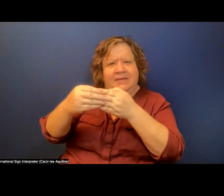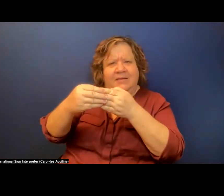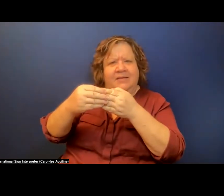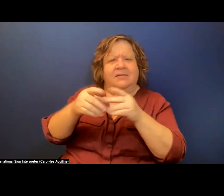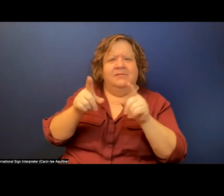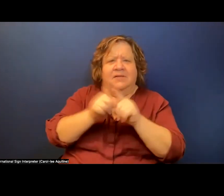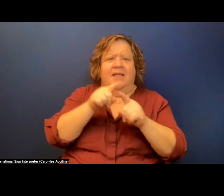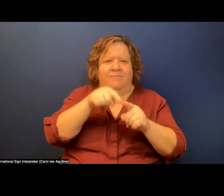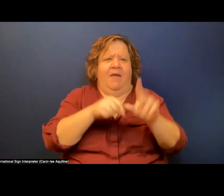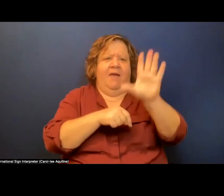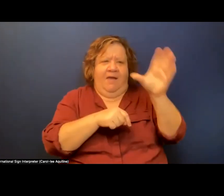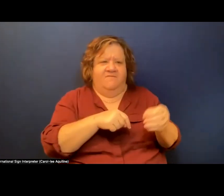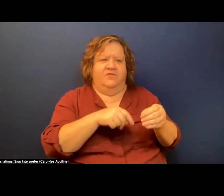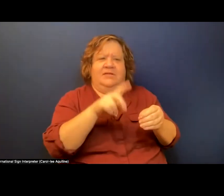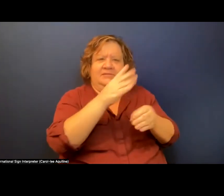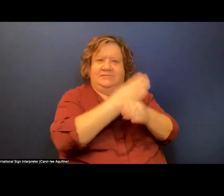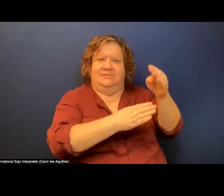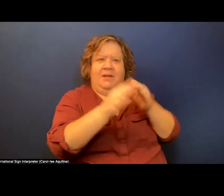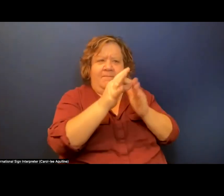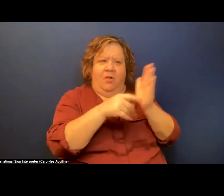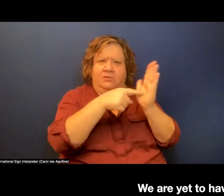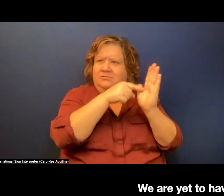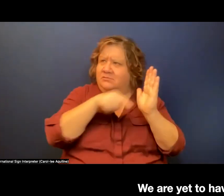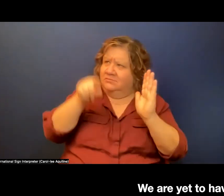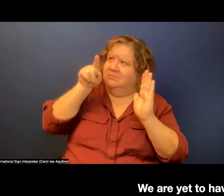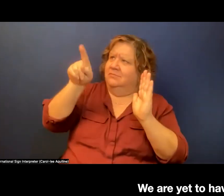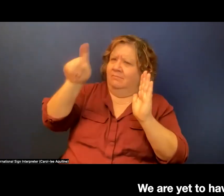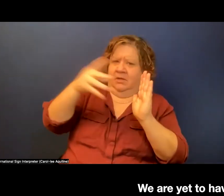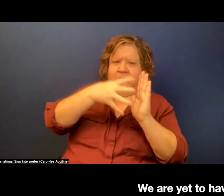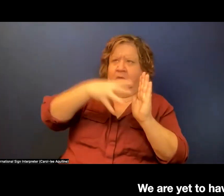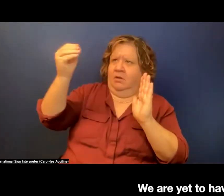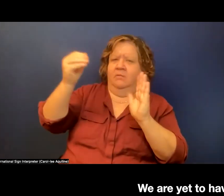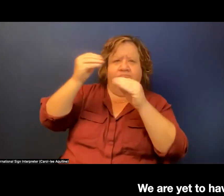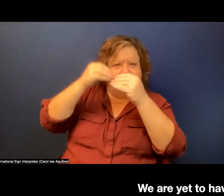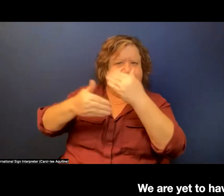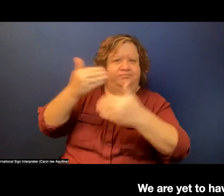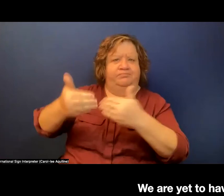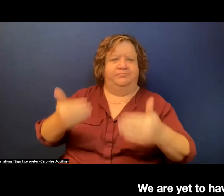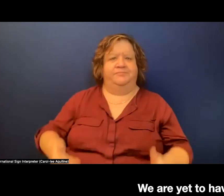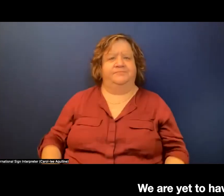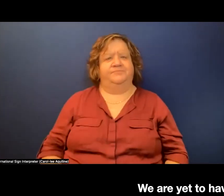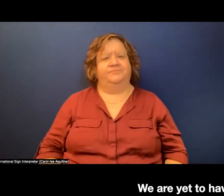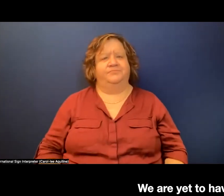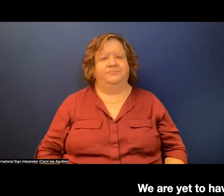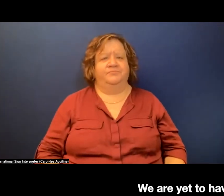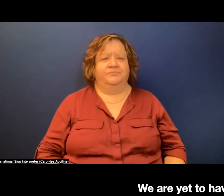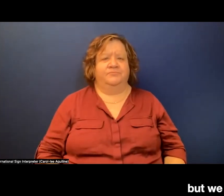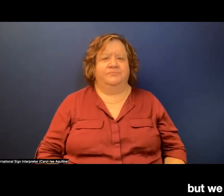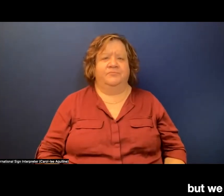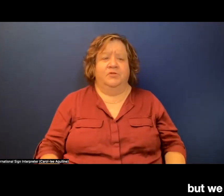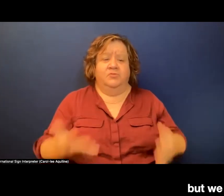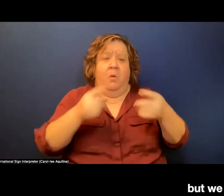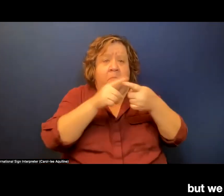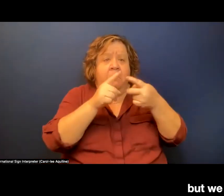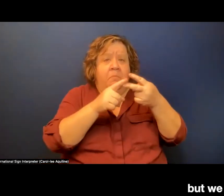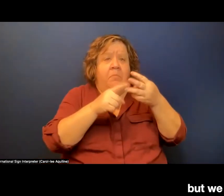Disability Protocol. And so some of these proposals were made. We're yet to have the final commitment that's been presented for